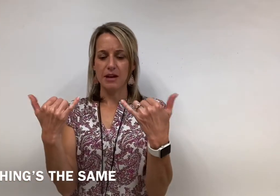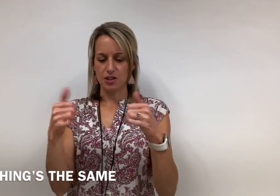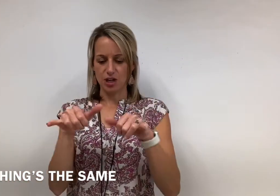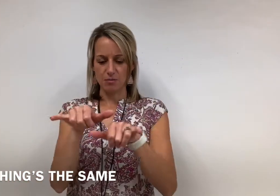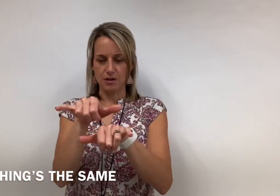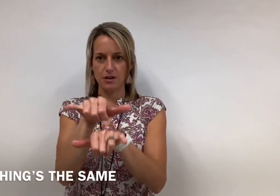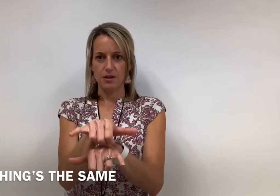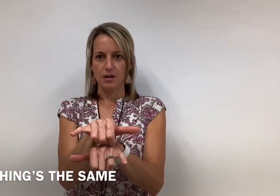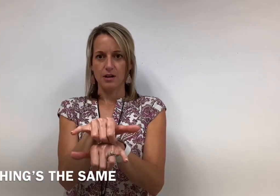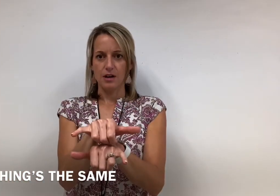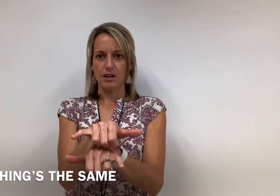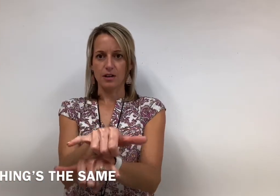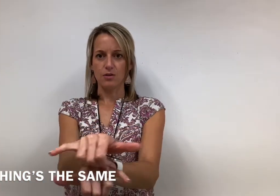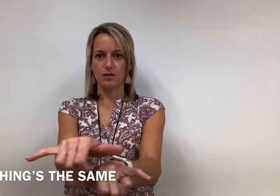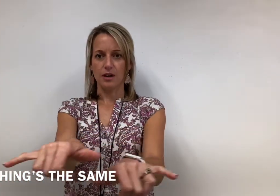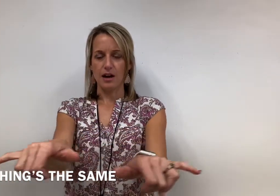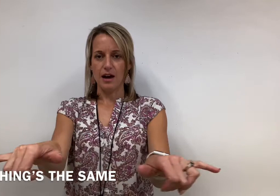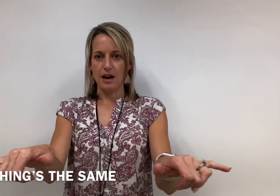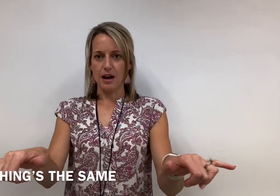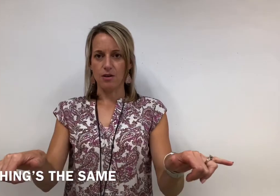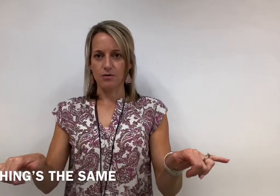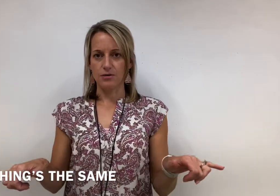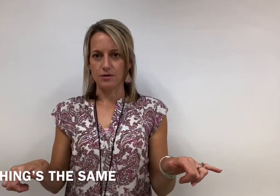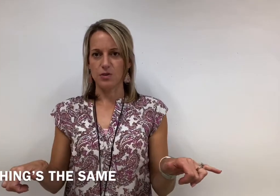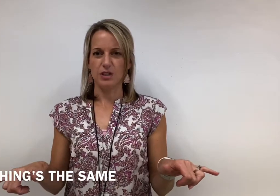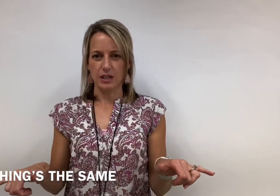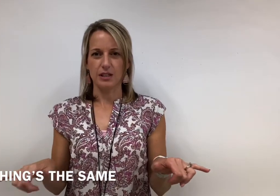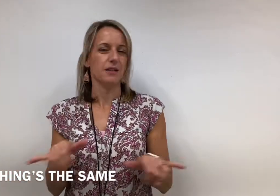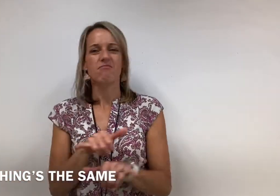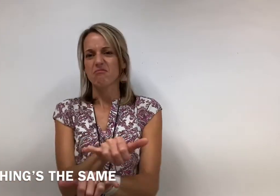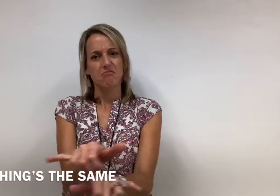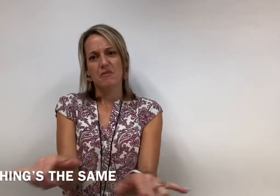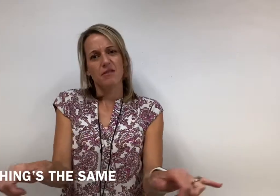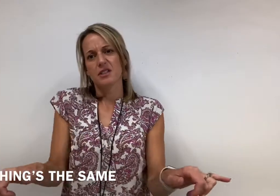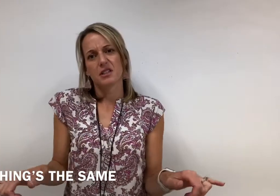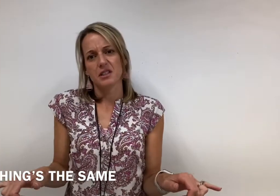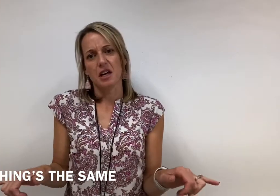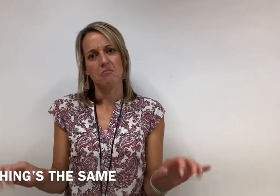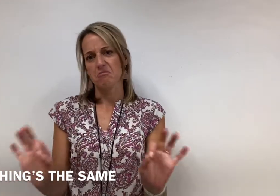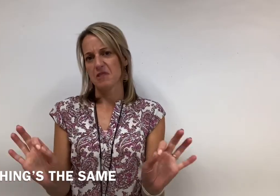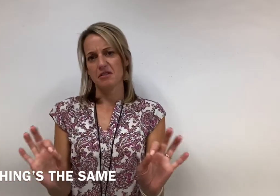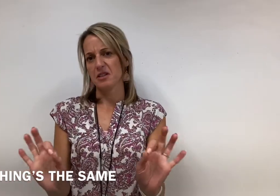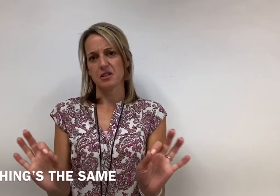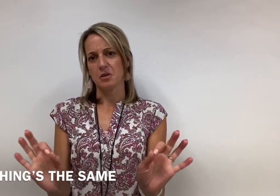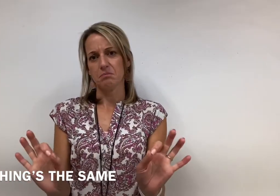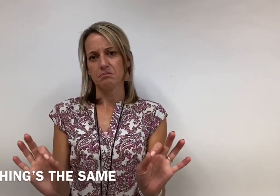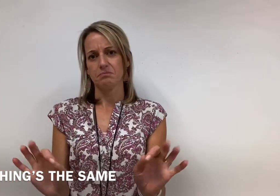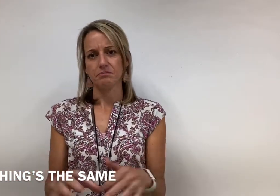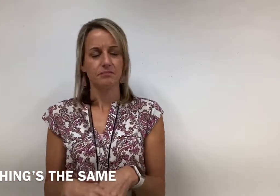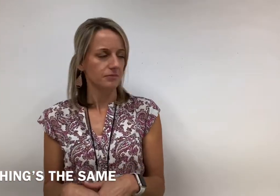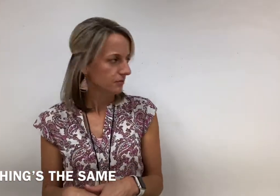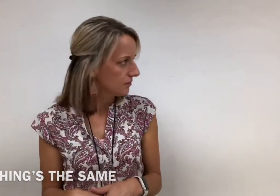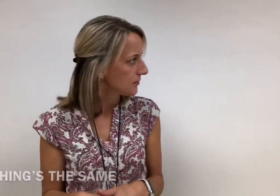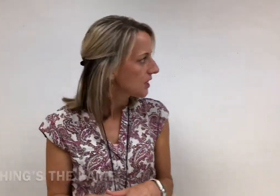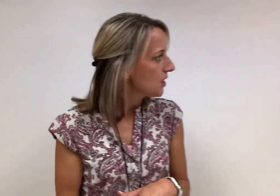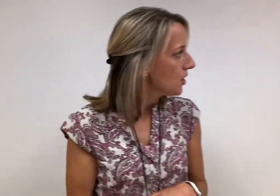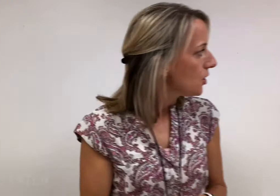handshake, and it goes out in front of you. It's like saying, everything's the same. Nothing's new. You